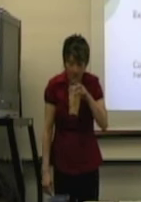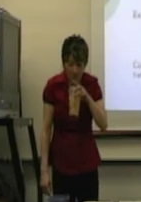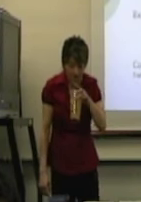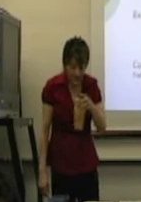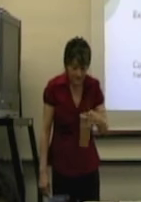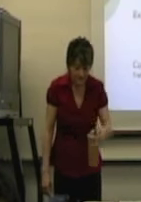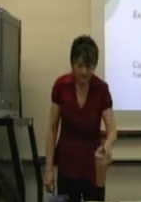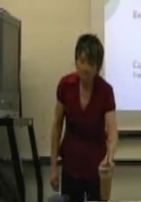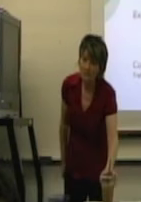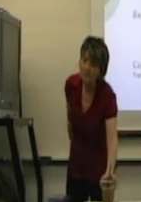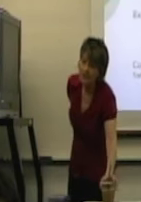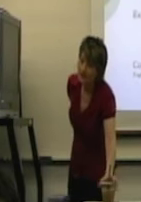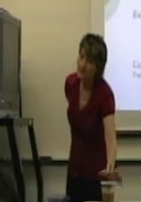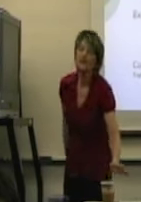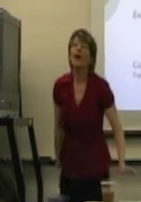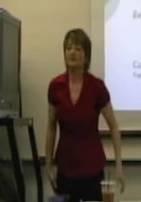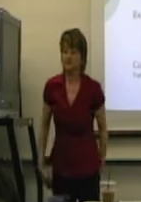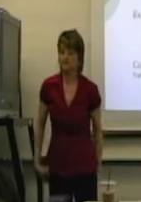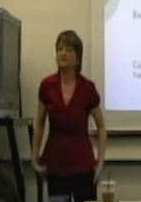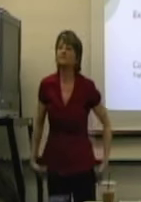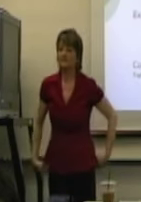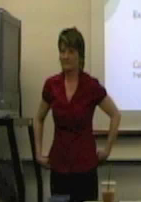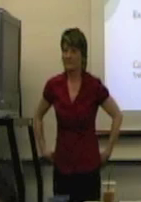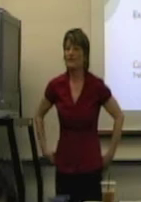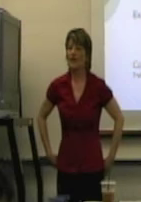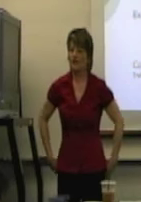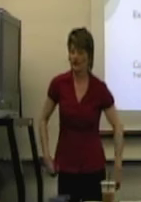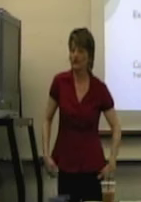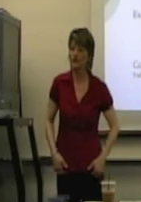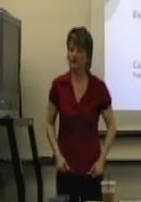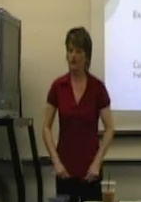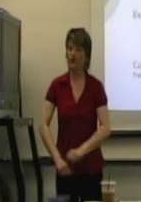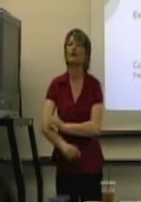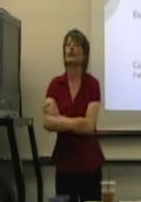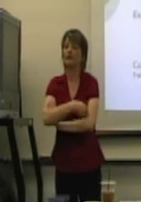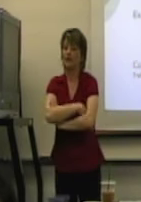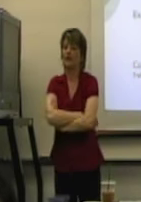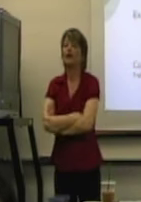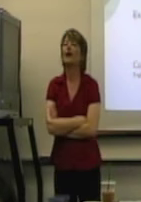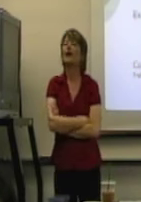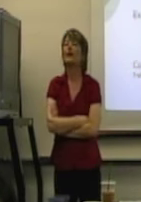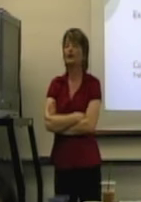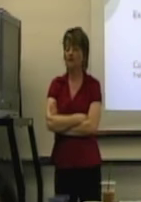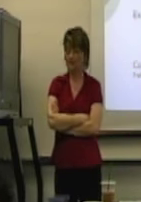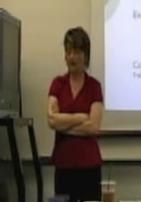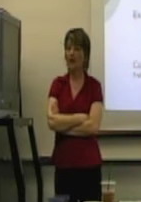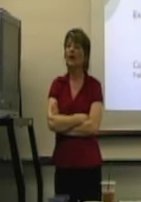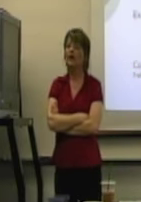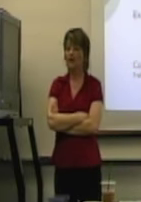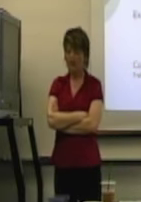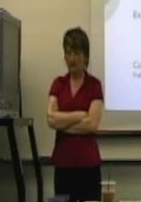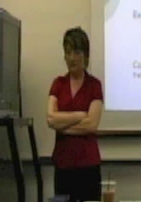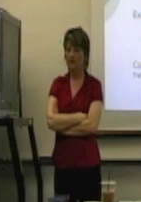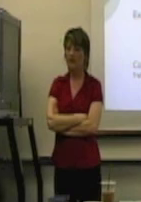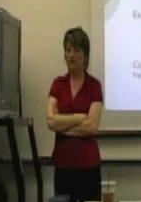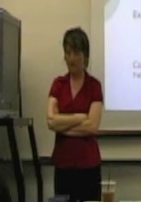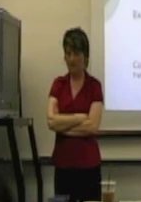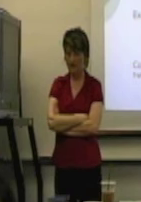like a spectrum, words that are on a spectrum? Because normal could mean, you know, this way or whatever, you know, and like I see the warm and the